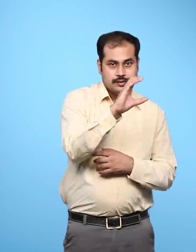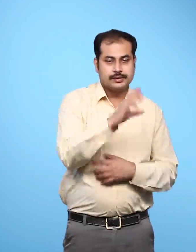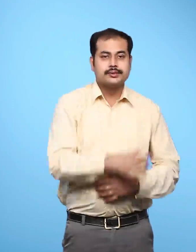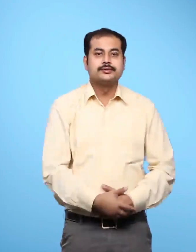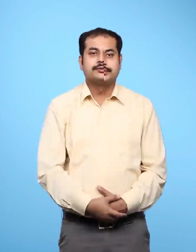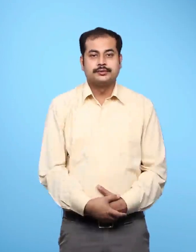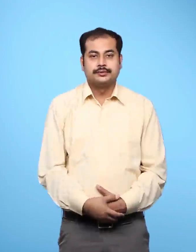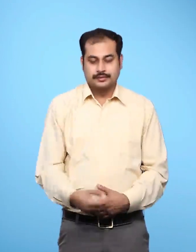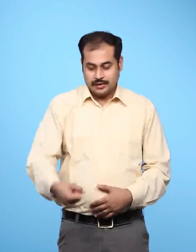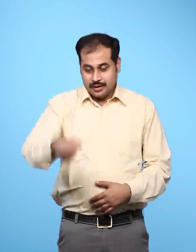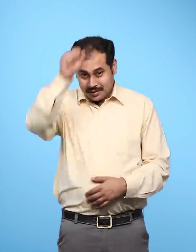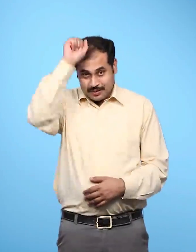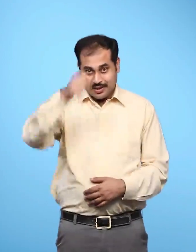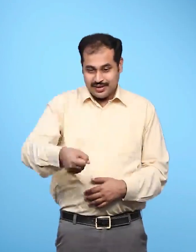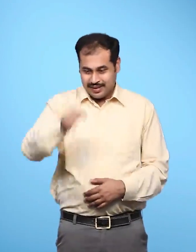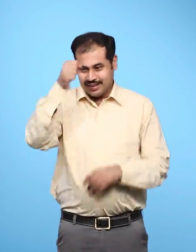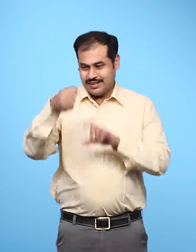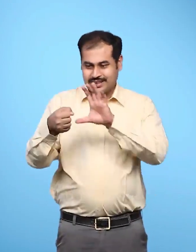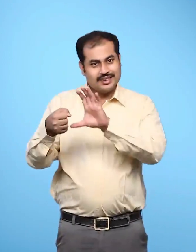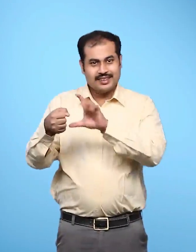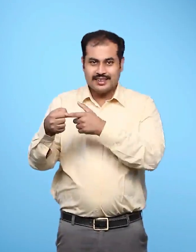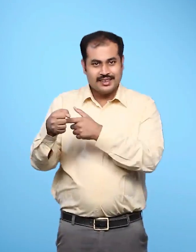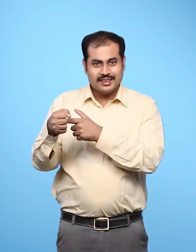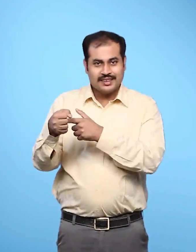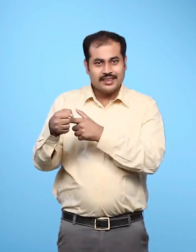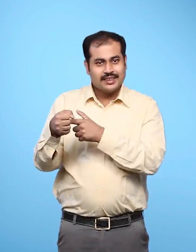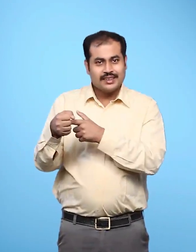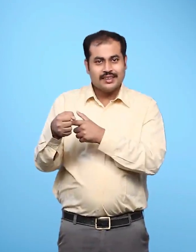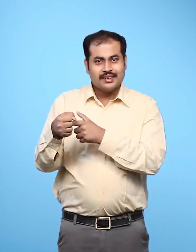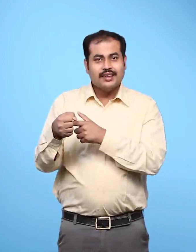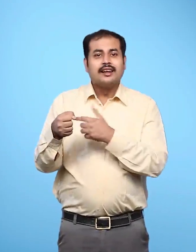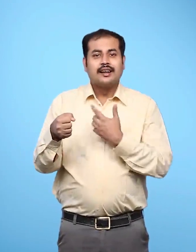C. How many mugs of water do you use to take a bath?